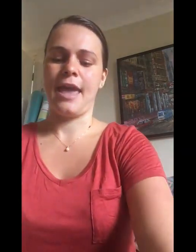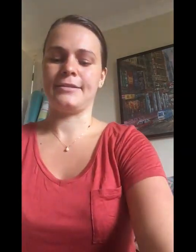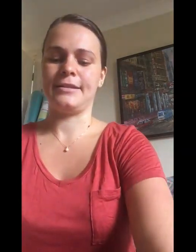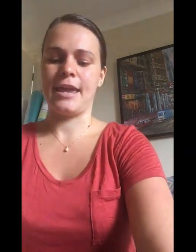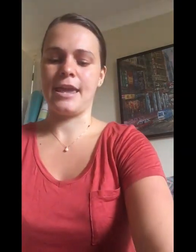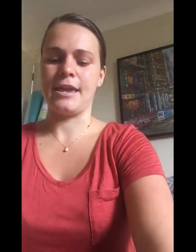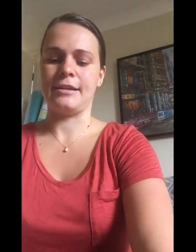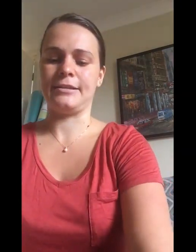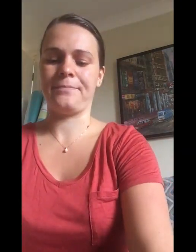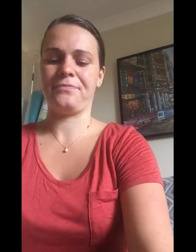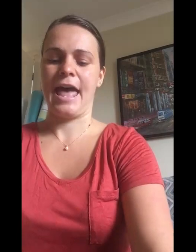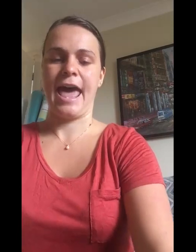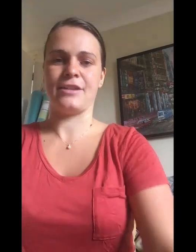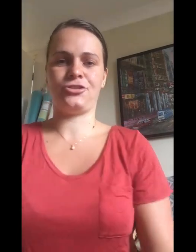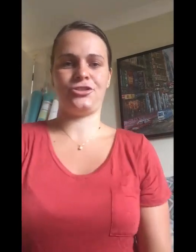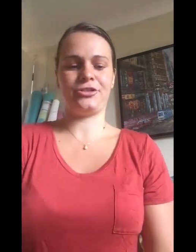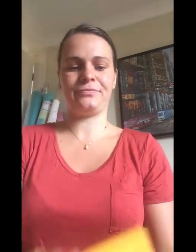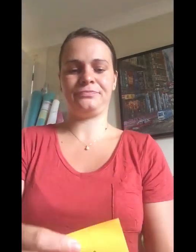Next is H.